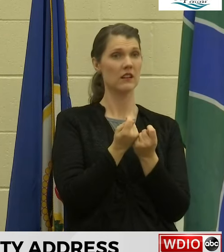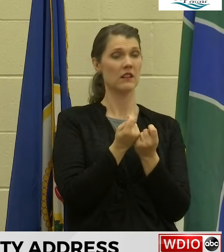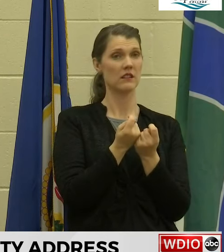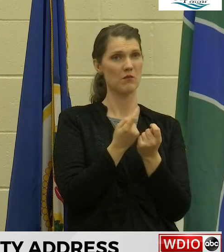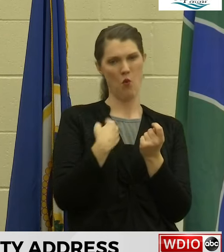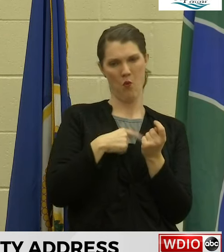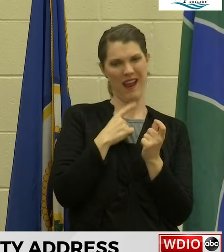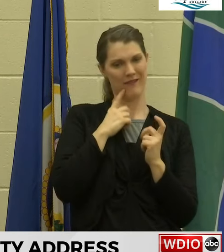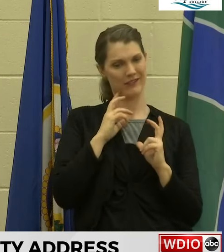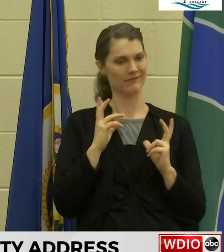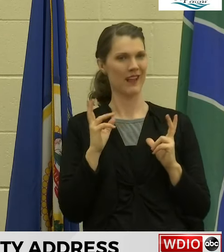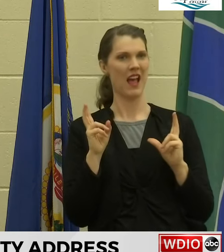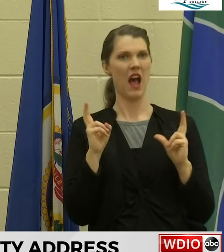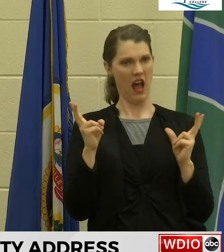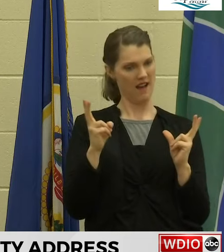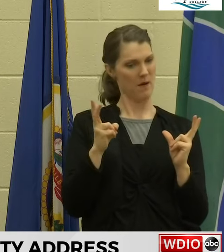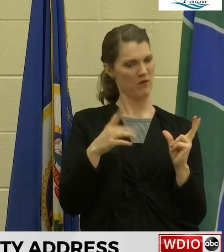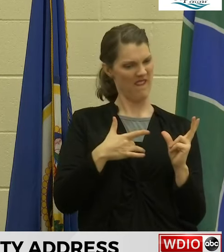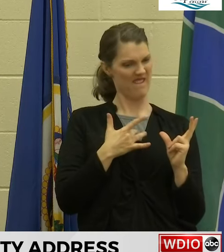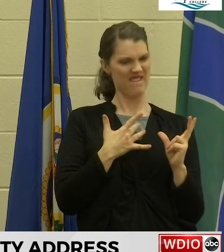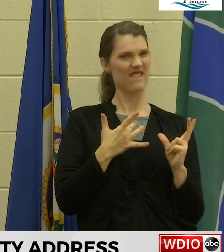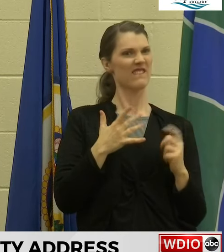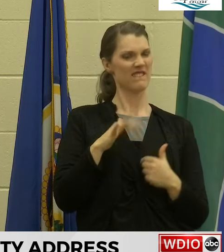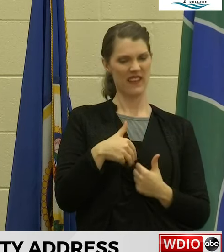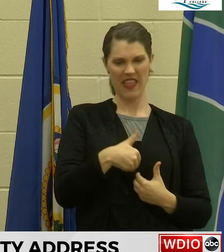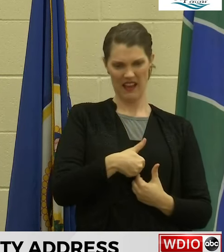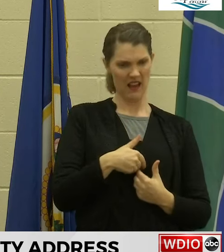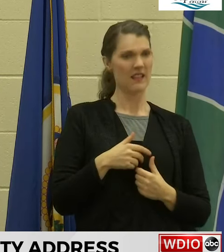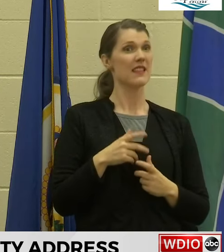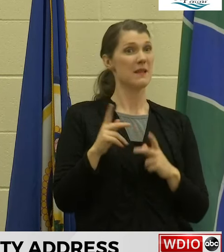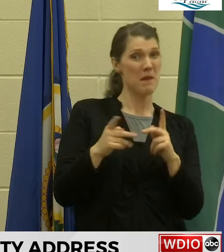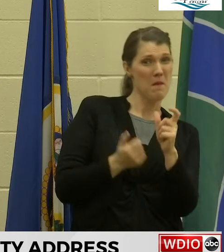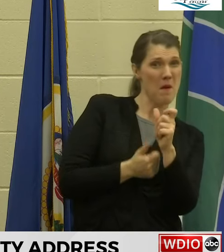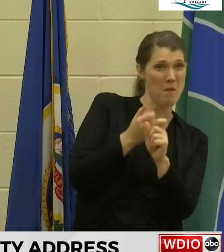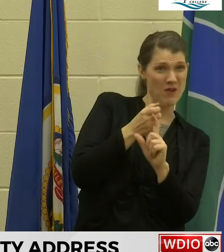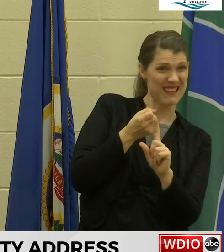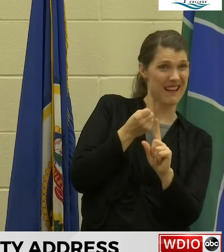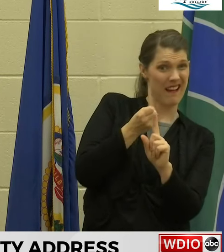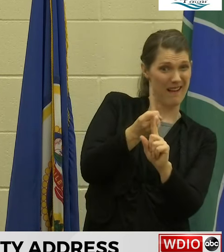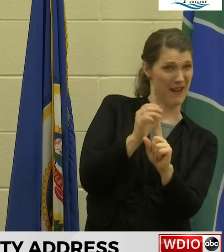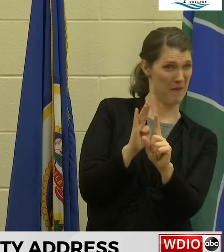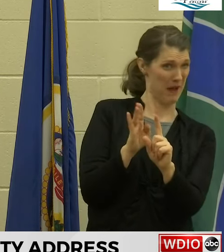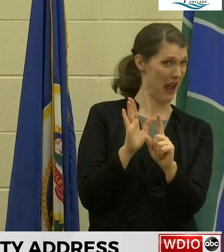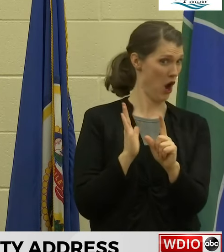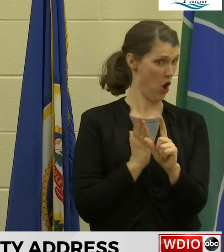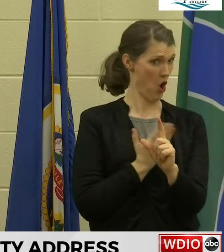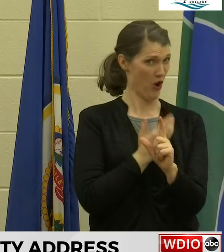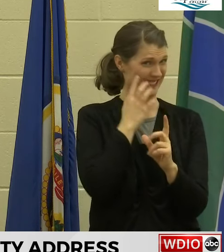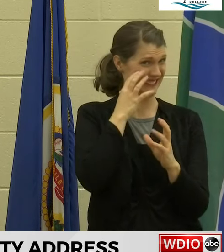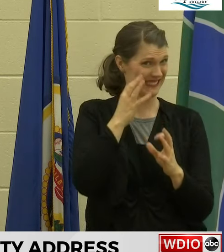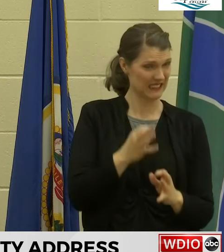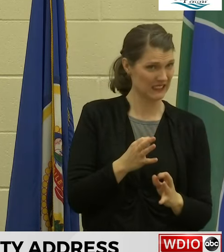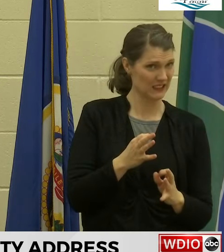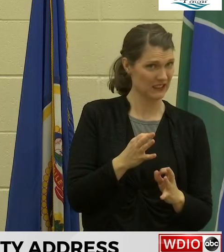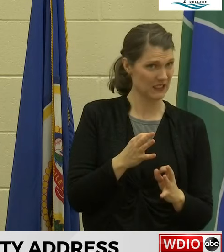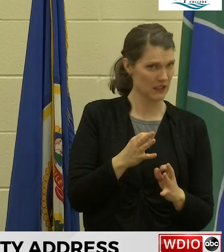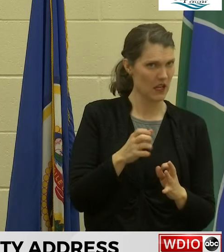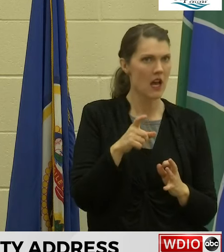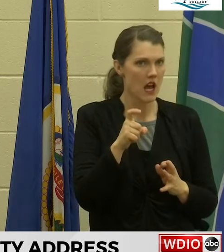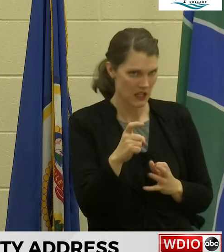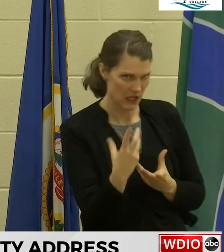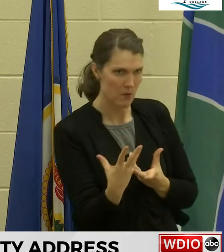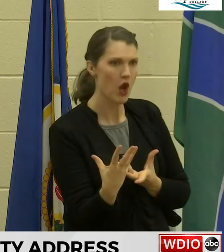by a mantra that the people most affected by our decisions need to be included in